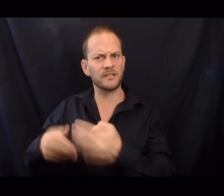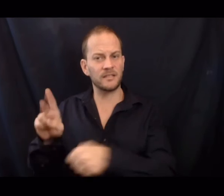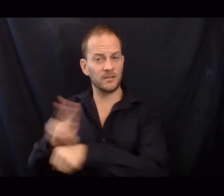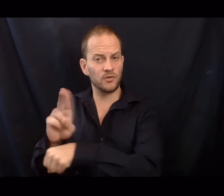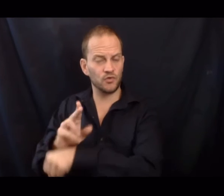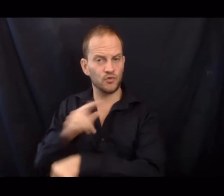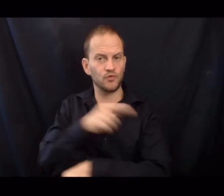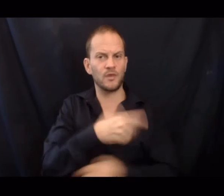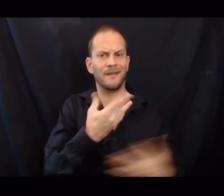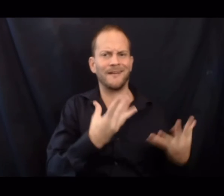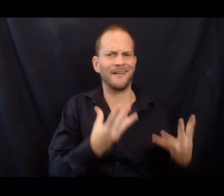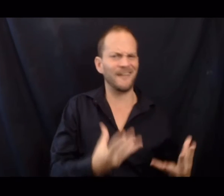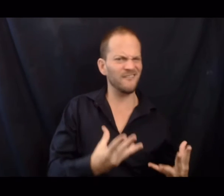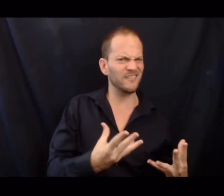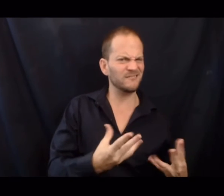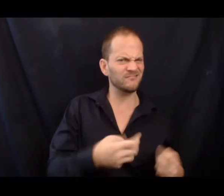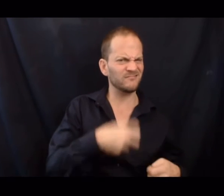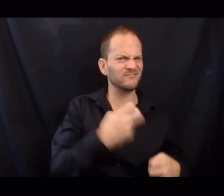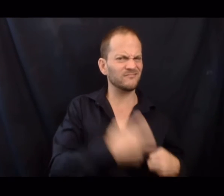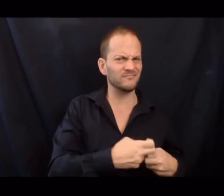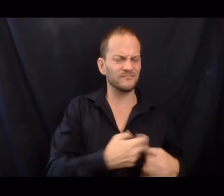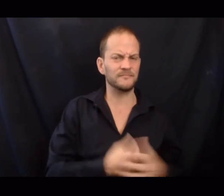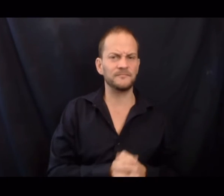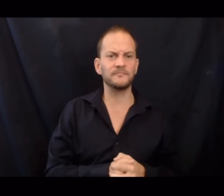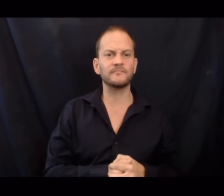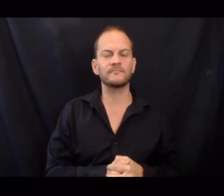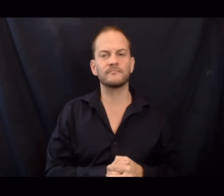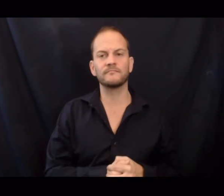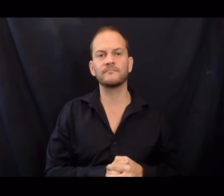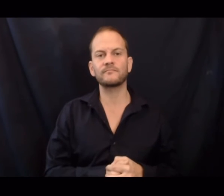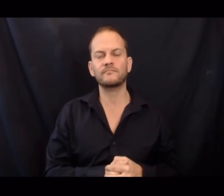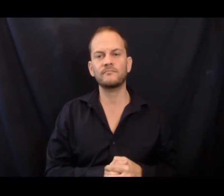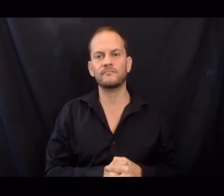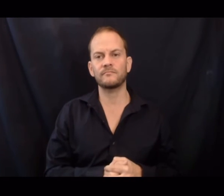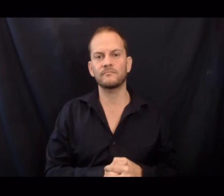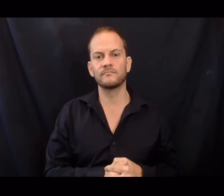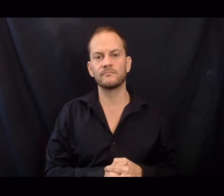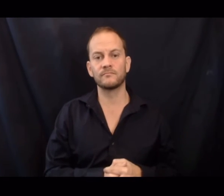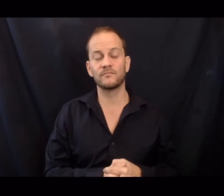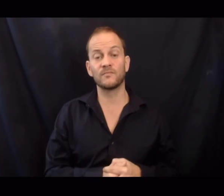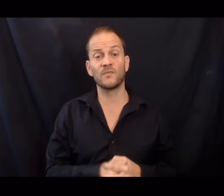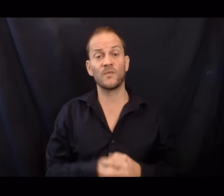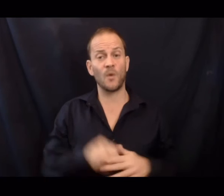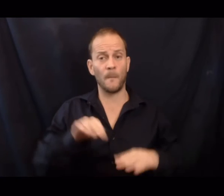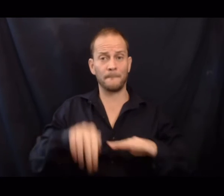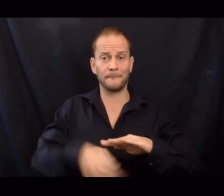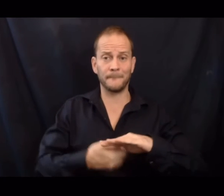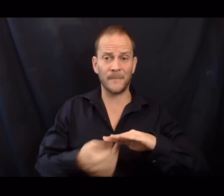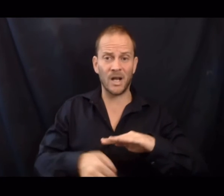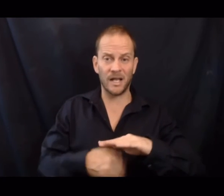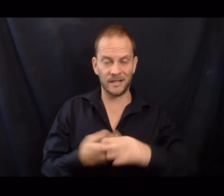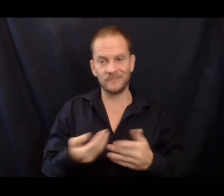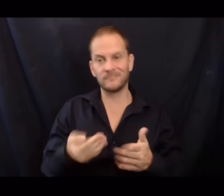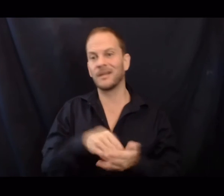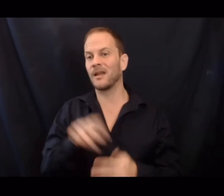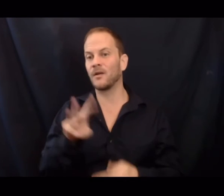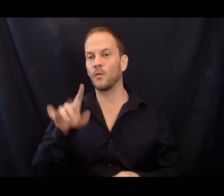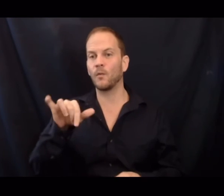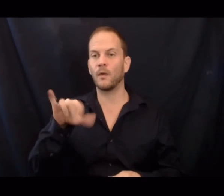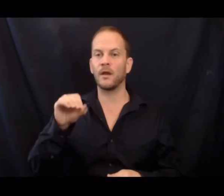fuel. So when we mine natural uranium, either from that mine in Wyoming or the one in South Texas, we're getting both kinds of